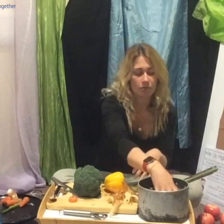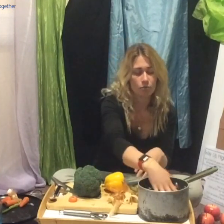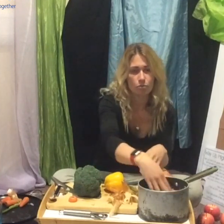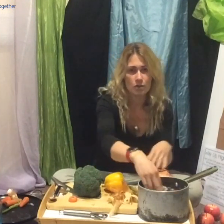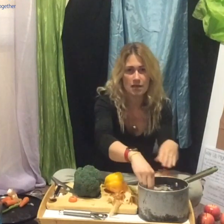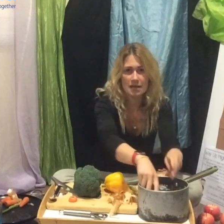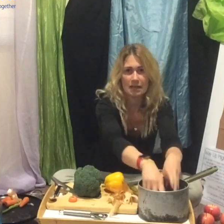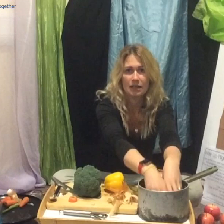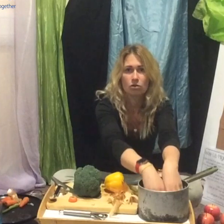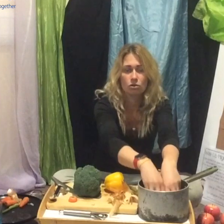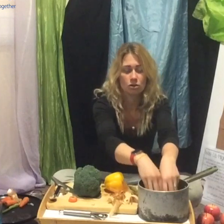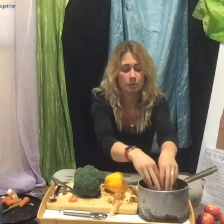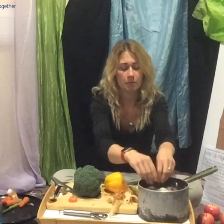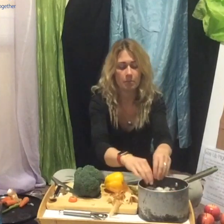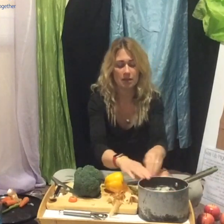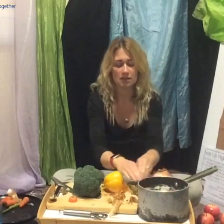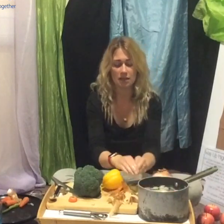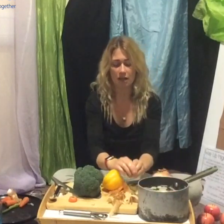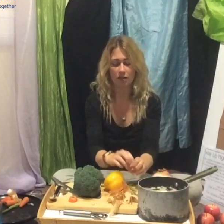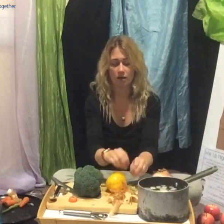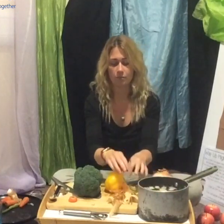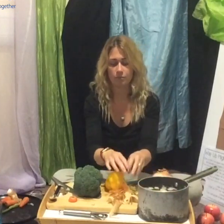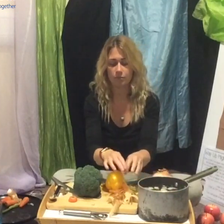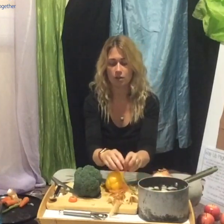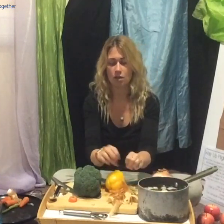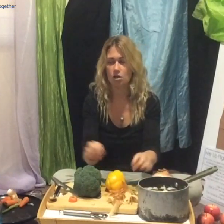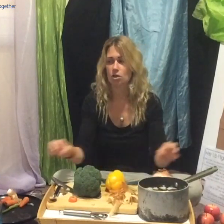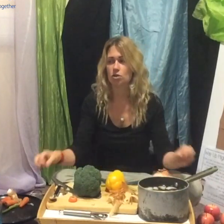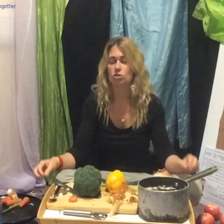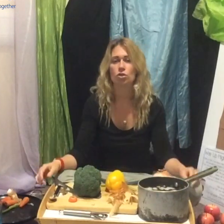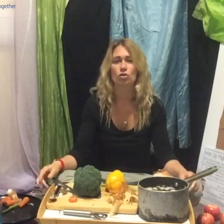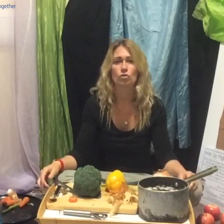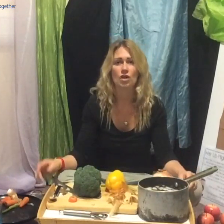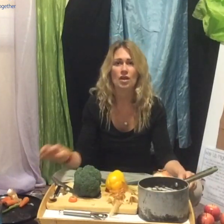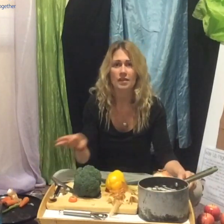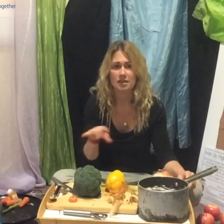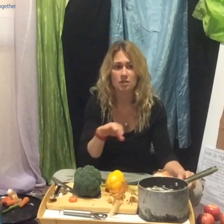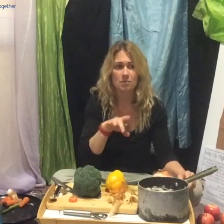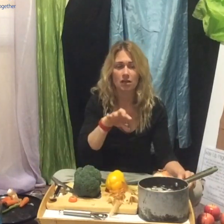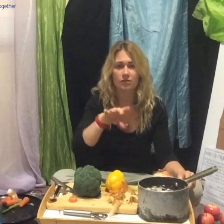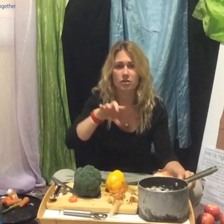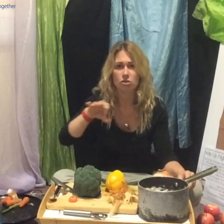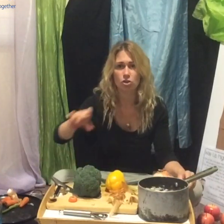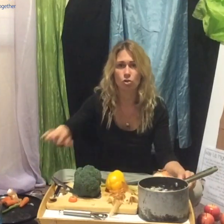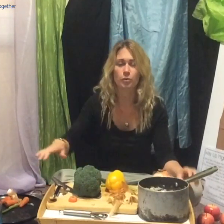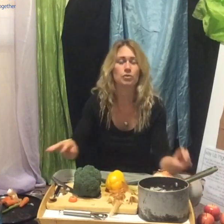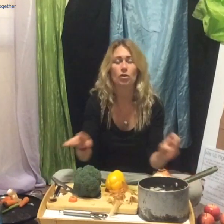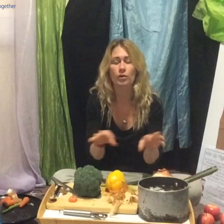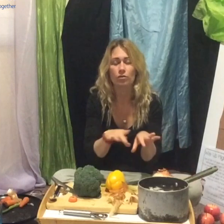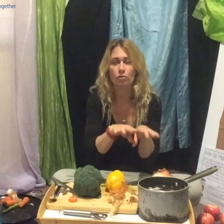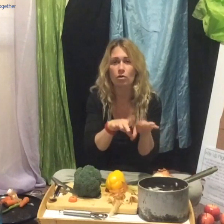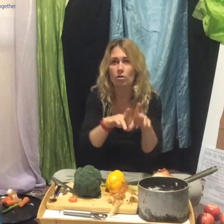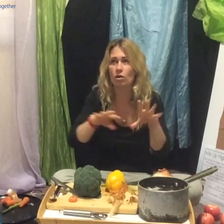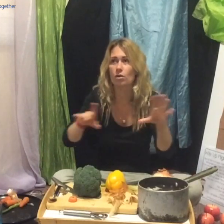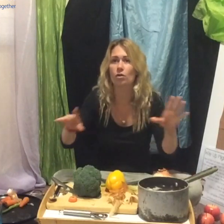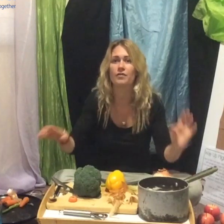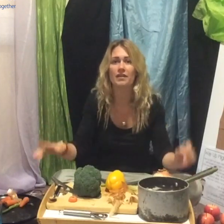a really good mix together. Soon the smell of the soup was going through all the